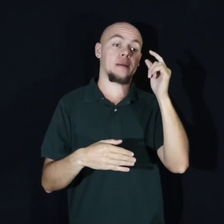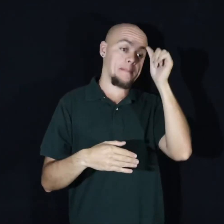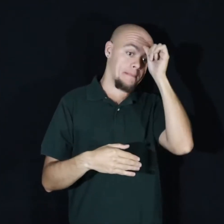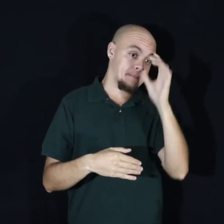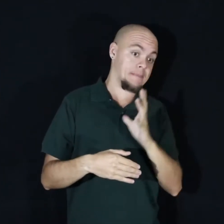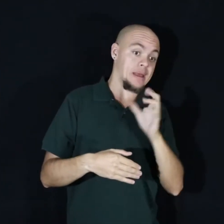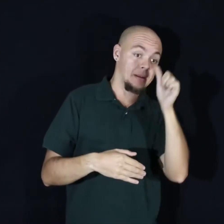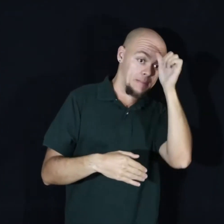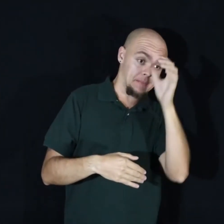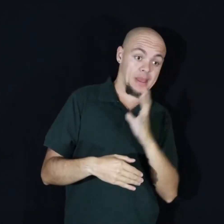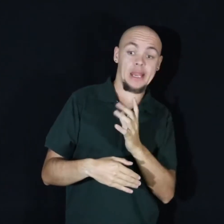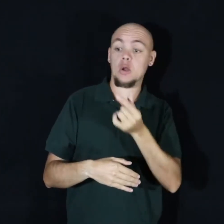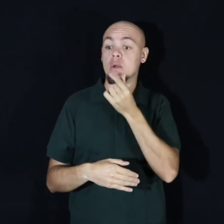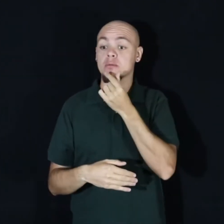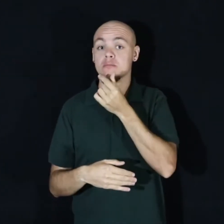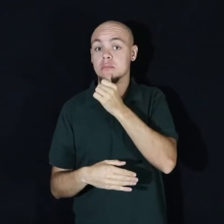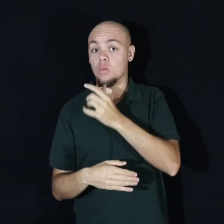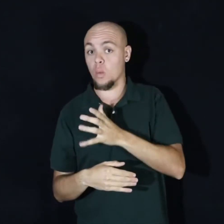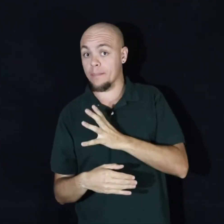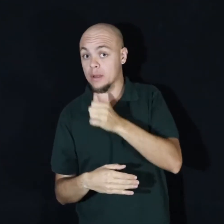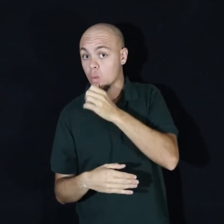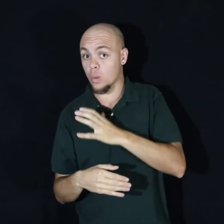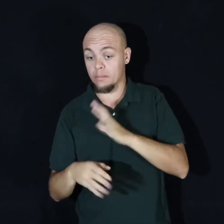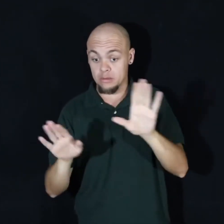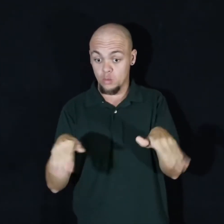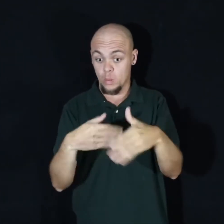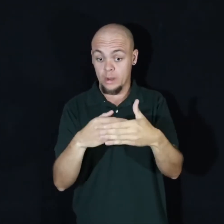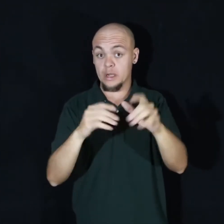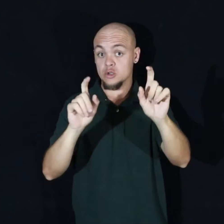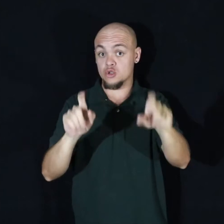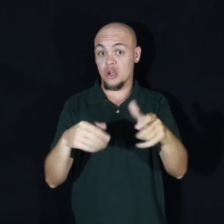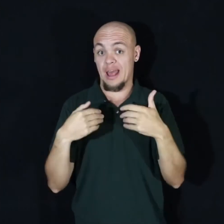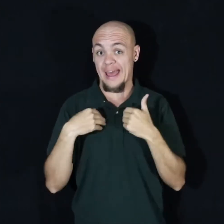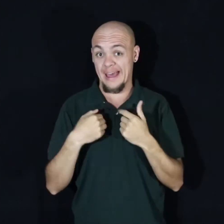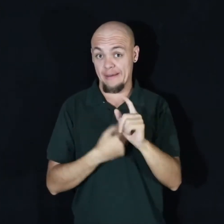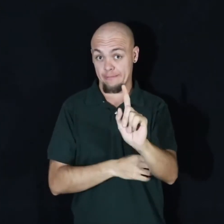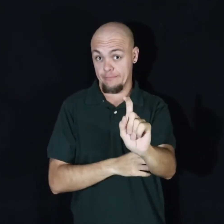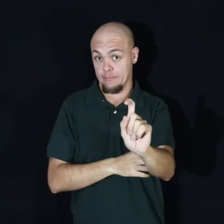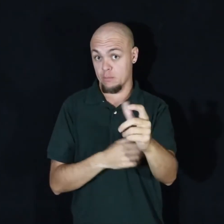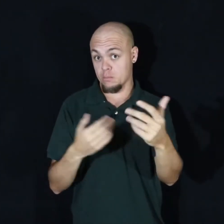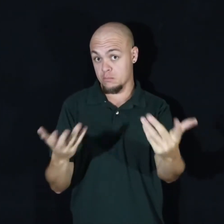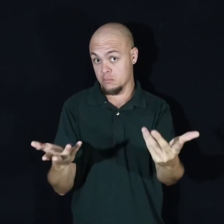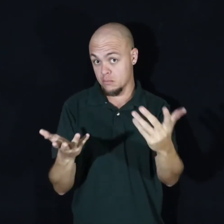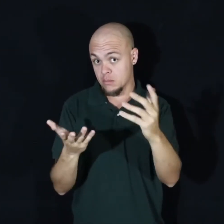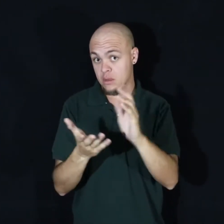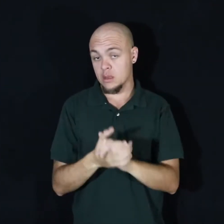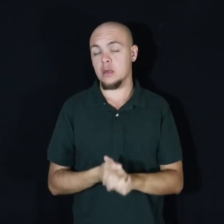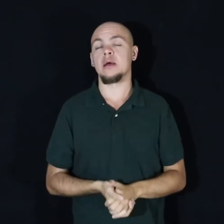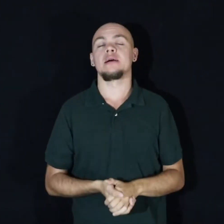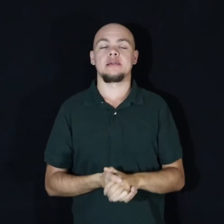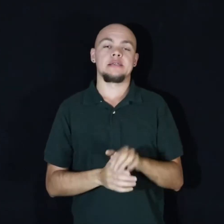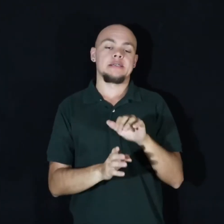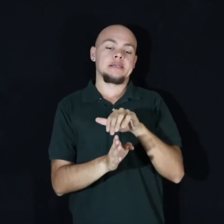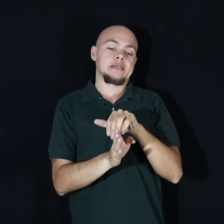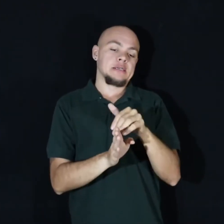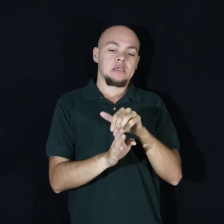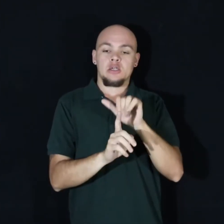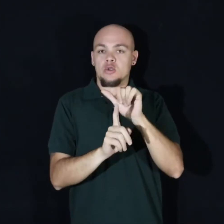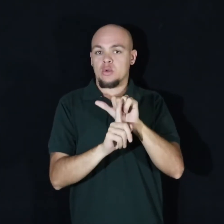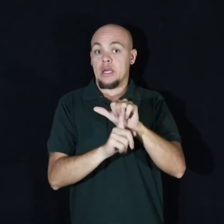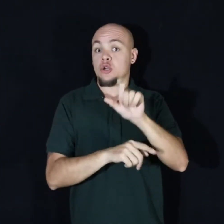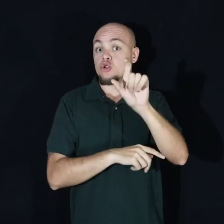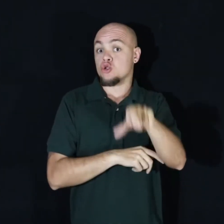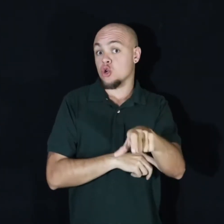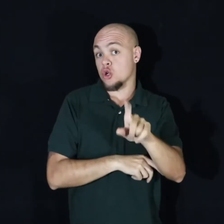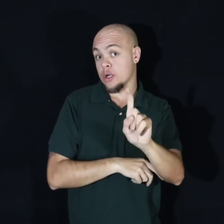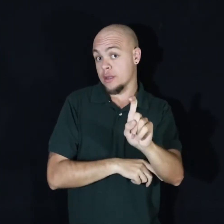Not, can clergy be forced? There's no way a clergy member can be forced to perform a same-sex wedding. But then